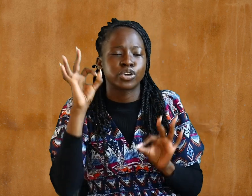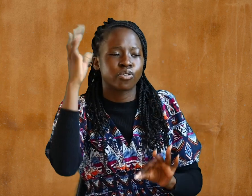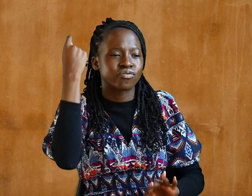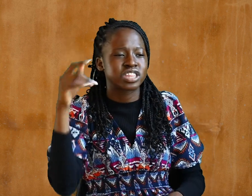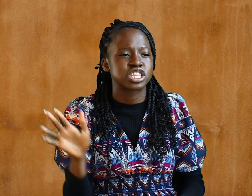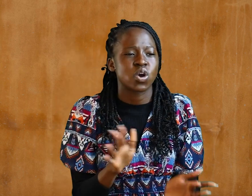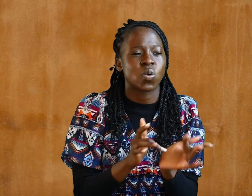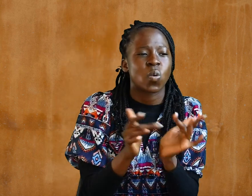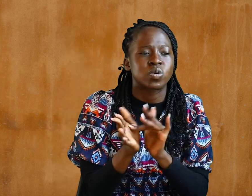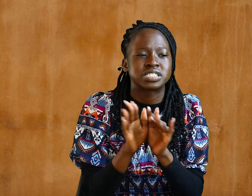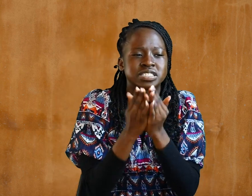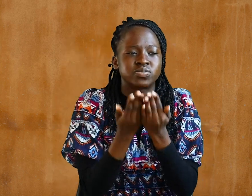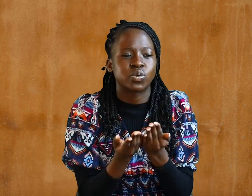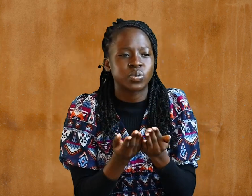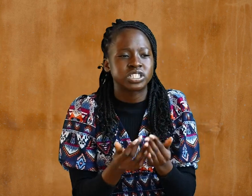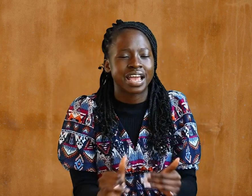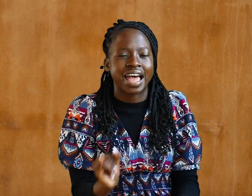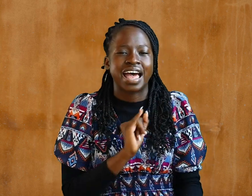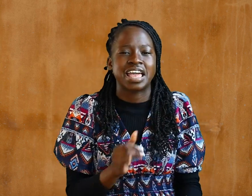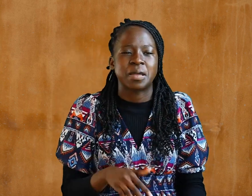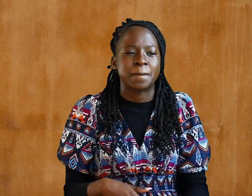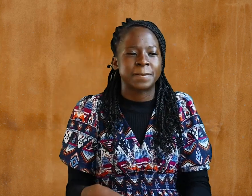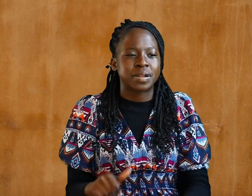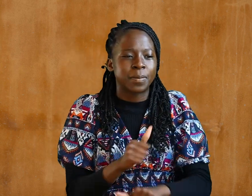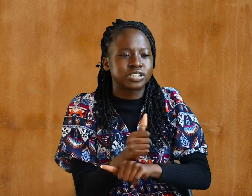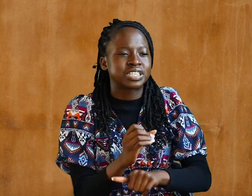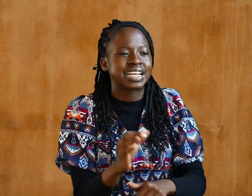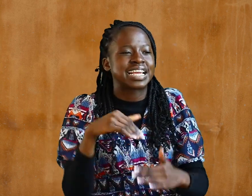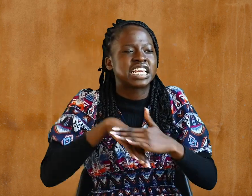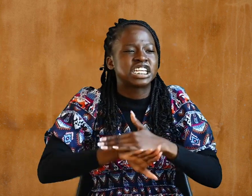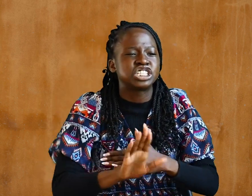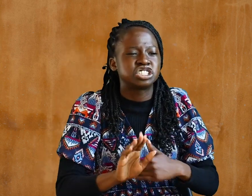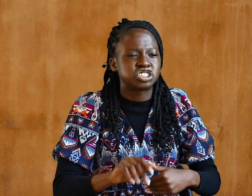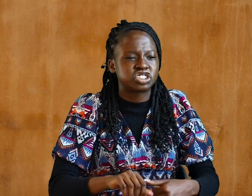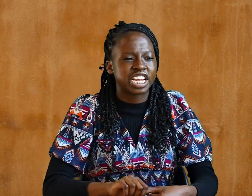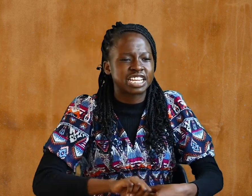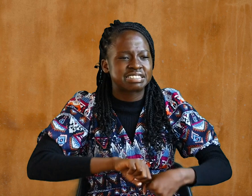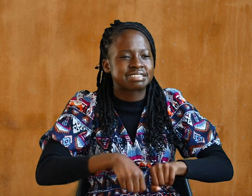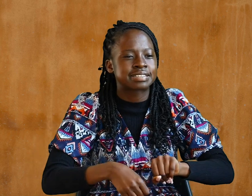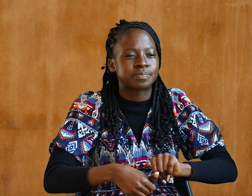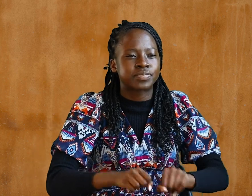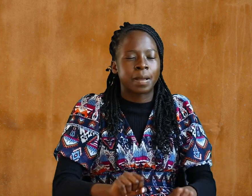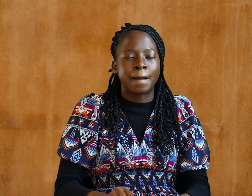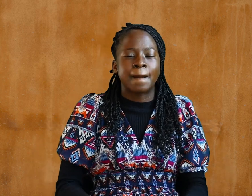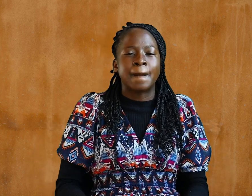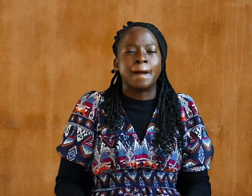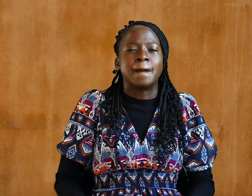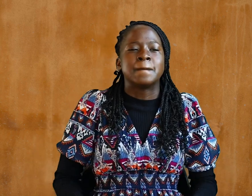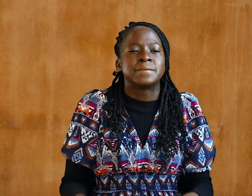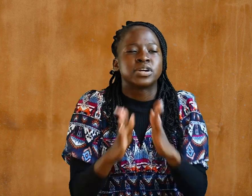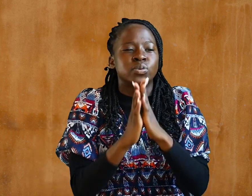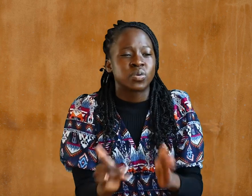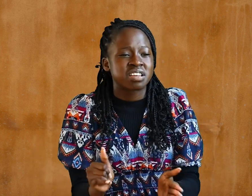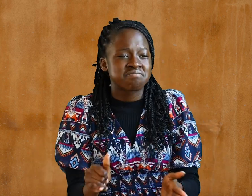an ambassador in chains. Pray that I may declare it fearlessly, as I should.